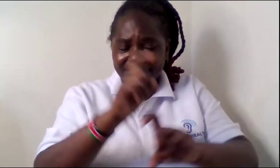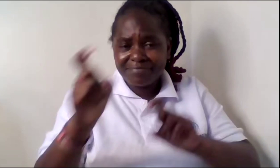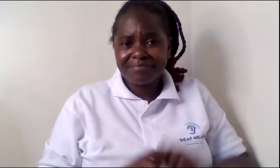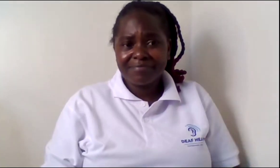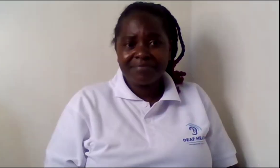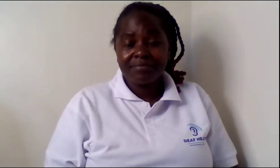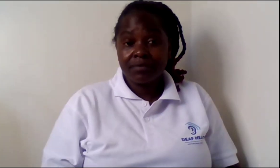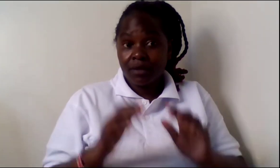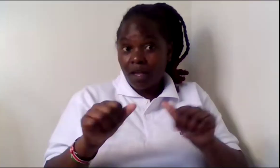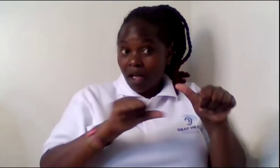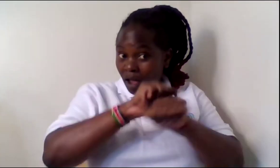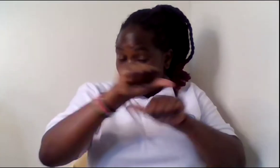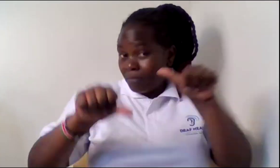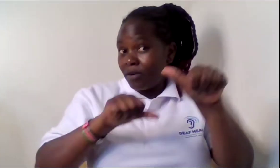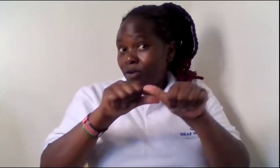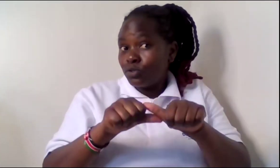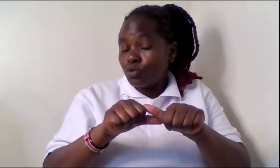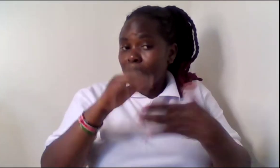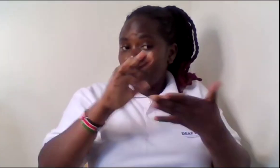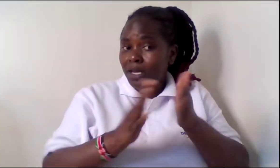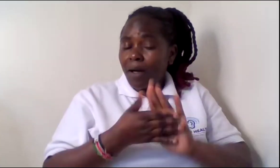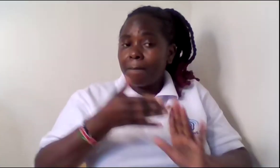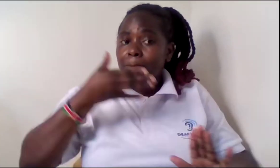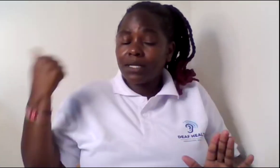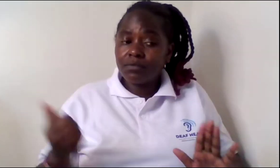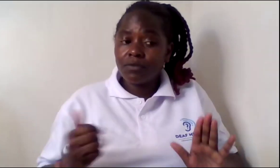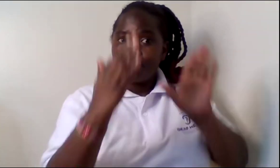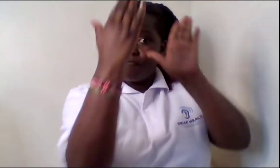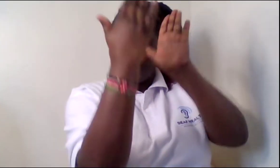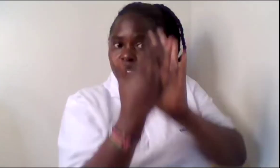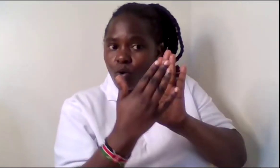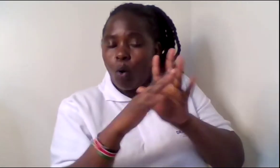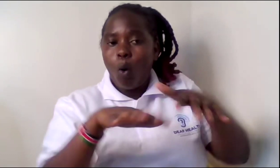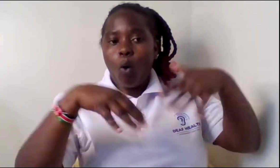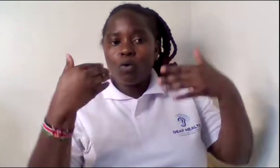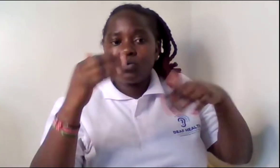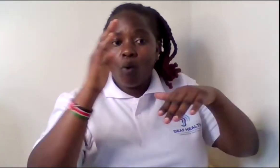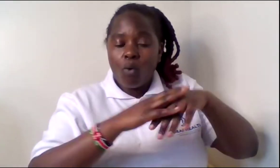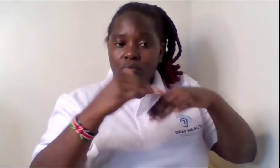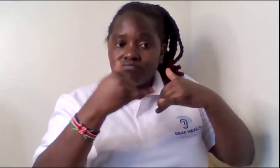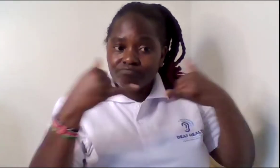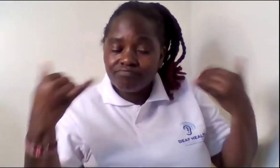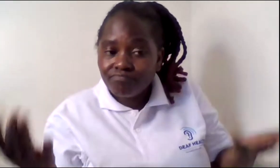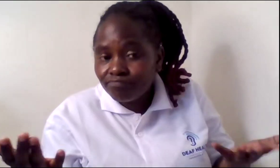to make it better, as you said, whether physical or if there are, we'll try use some